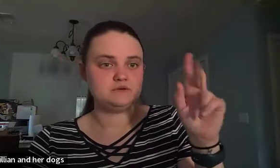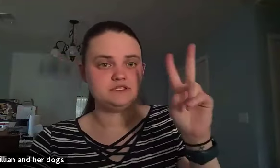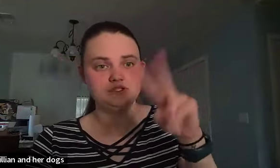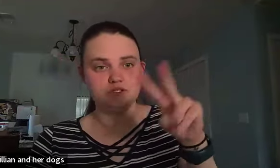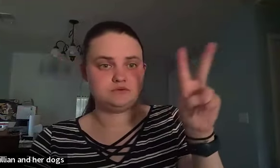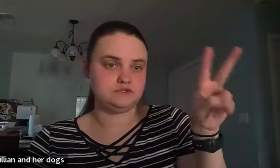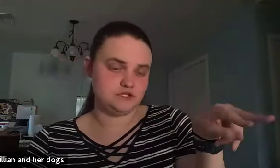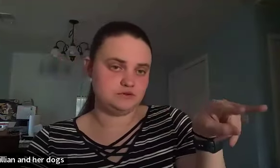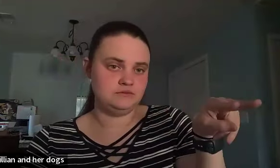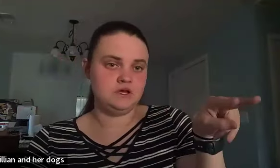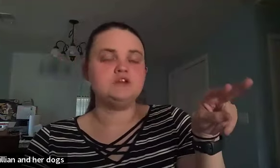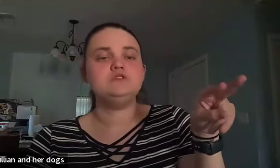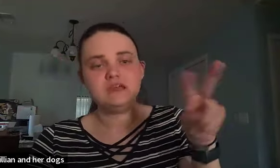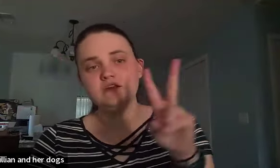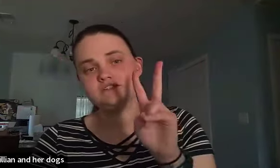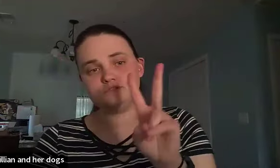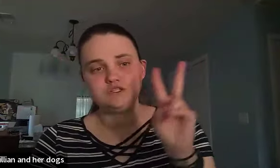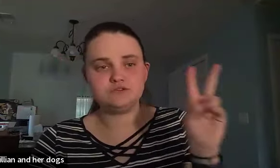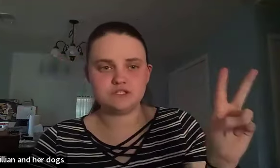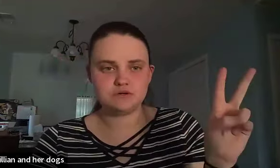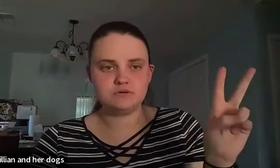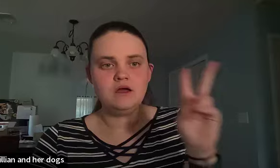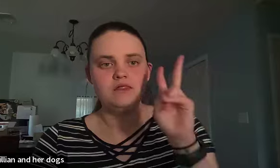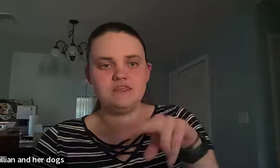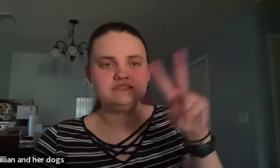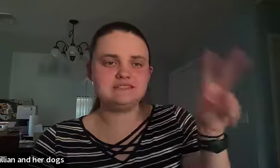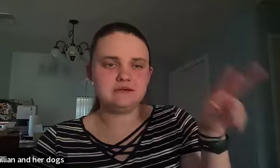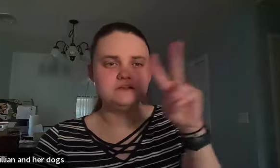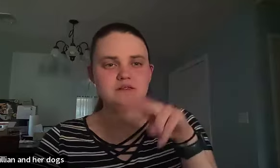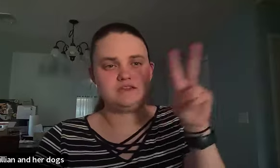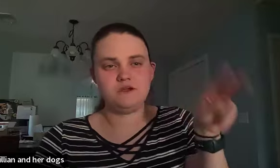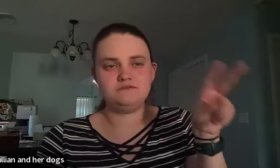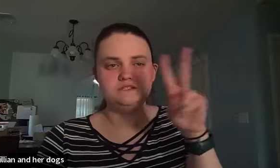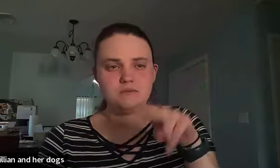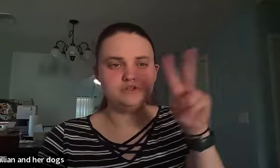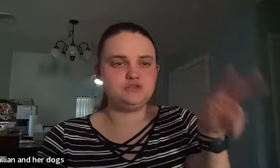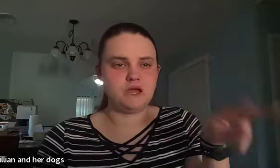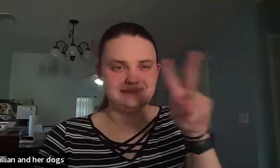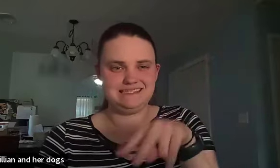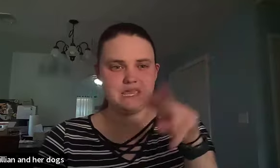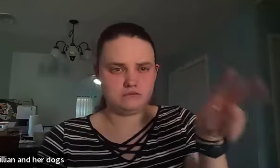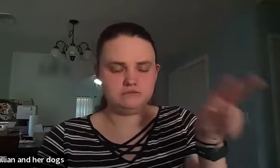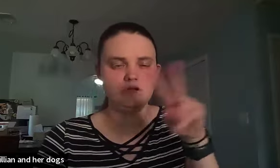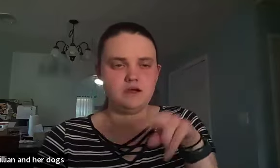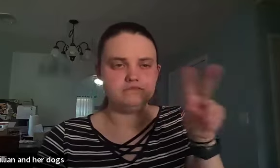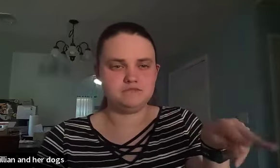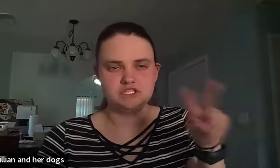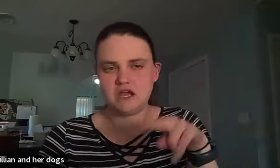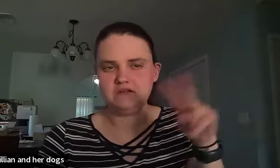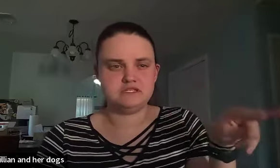22 was 2, 2. You can also do 2, 2. This is typically like if you have doubles, you bounce down. Just kind of